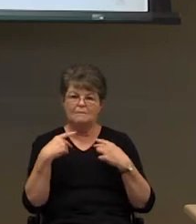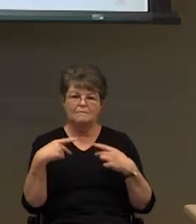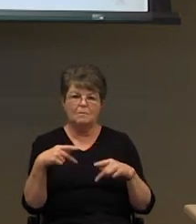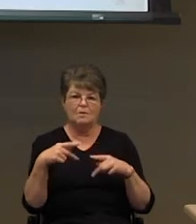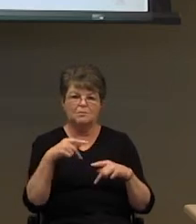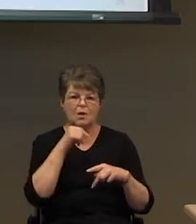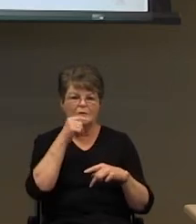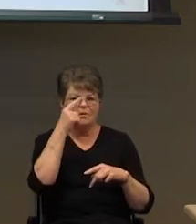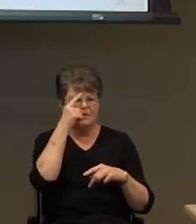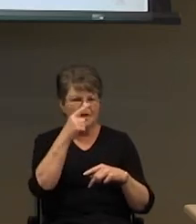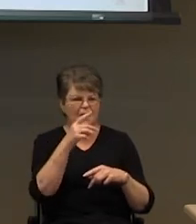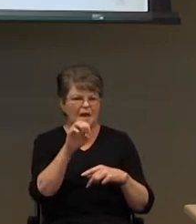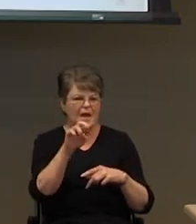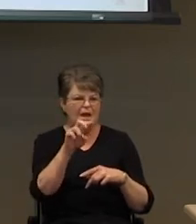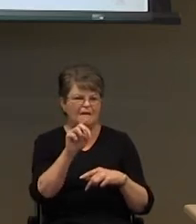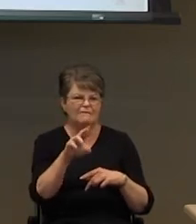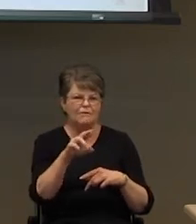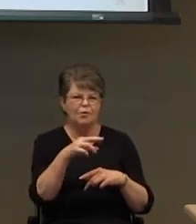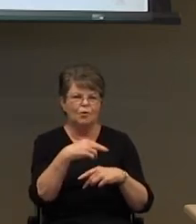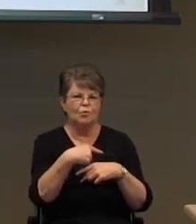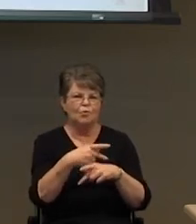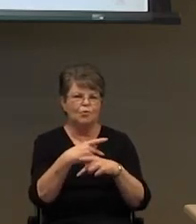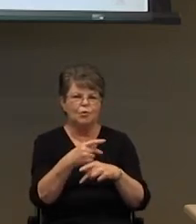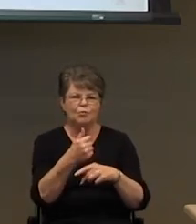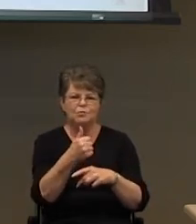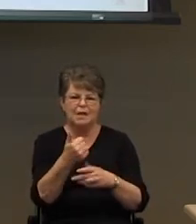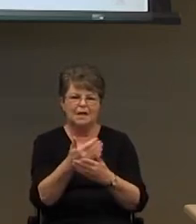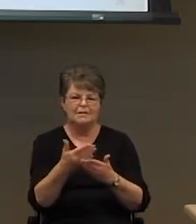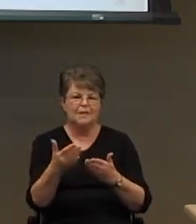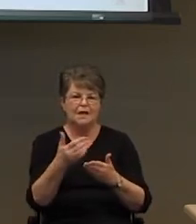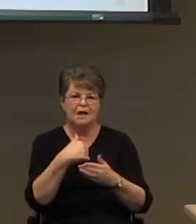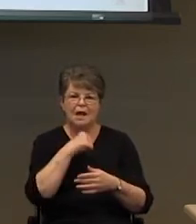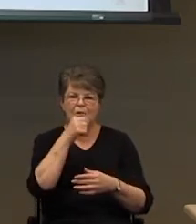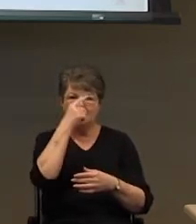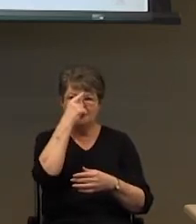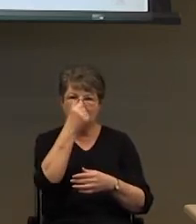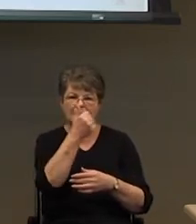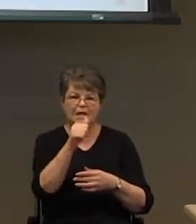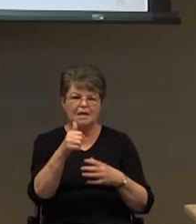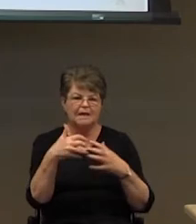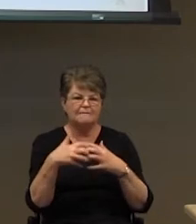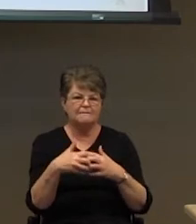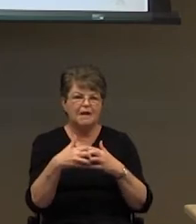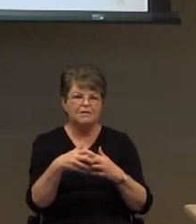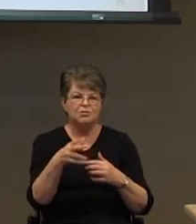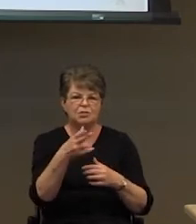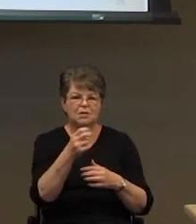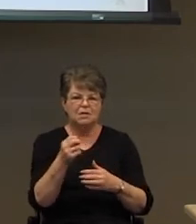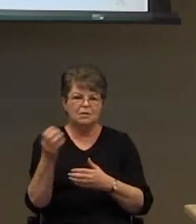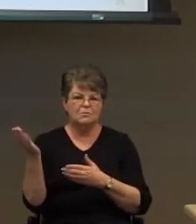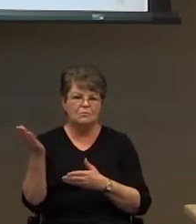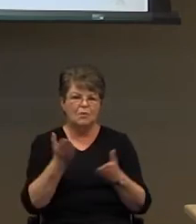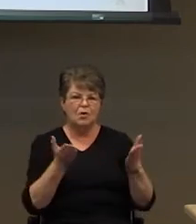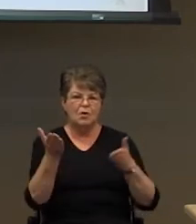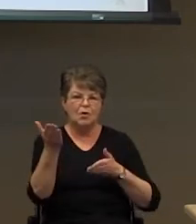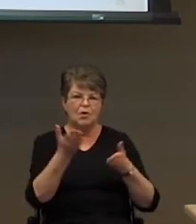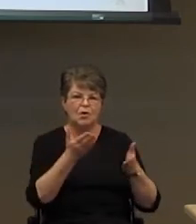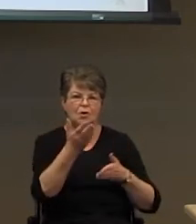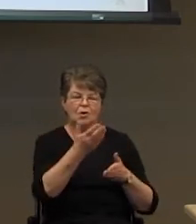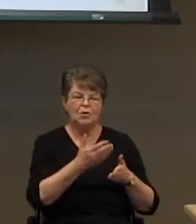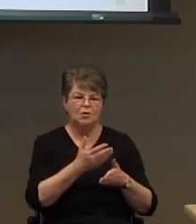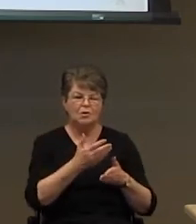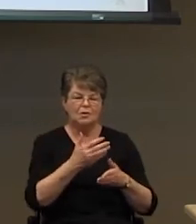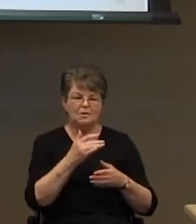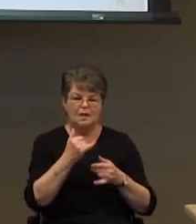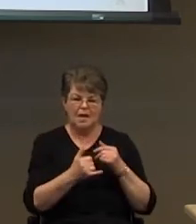produced anything. And I don't know of any factories or anything that he brought in the 7 or 8 years we've had him here.